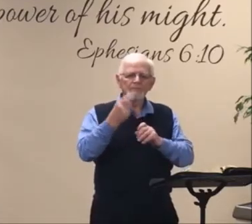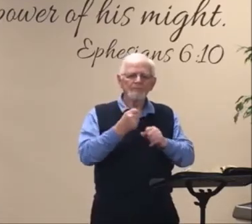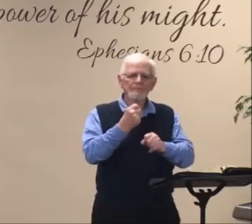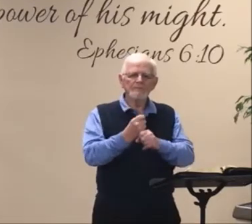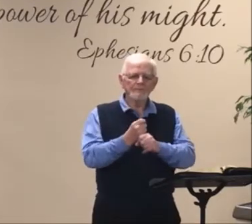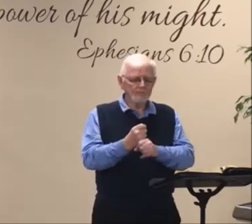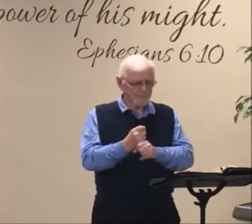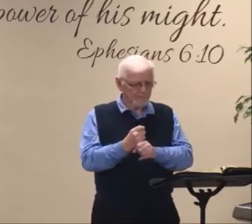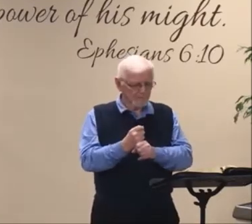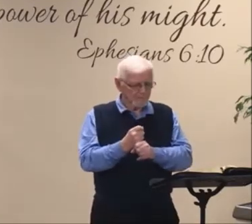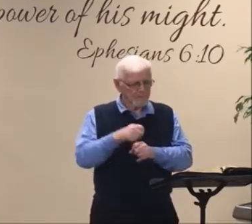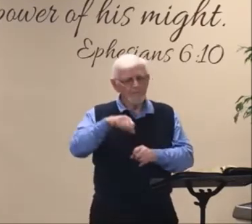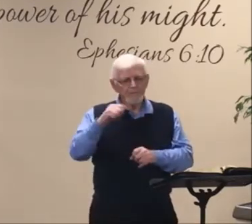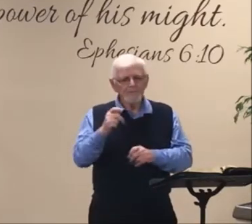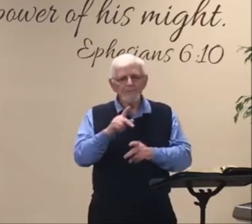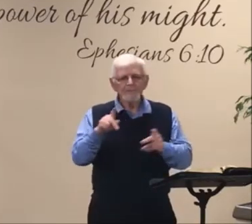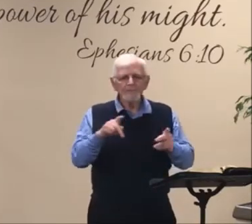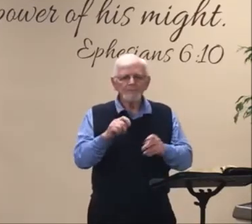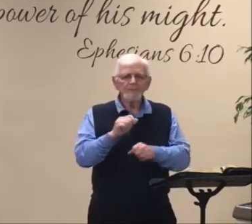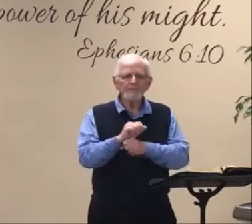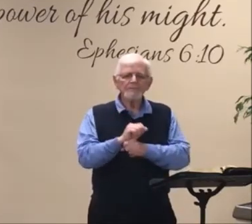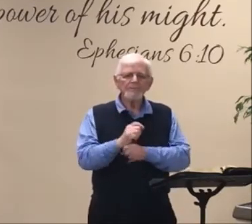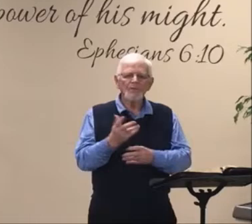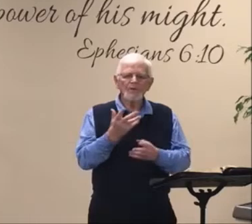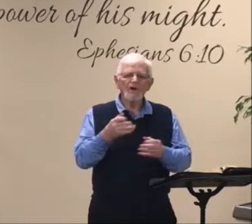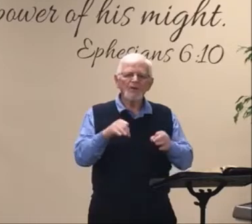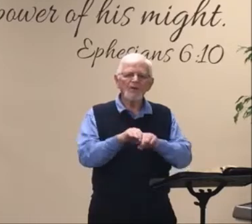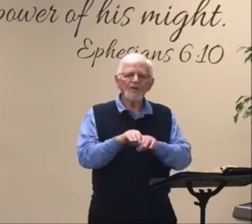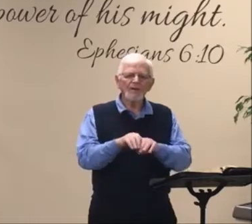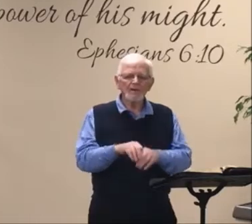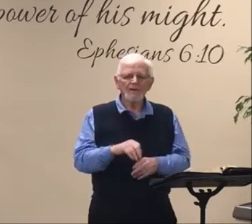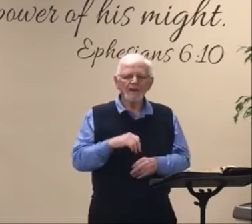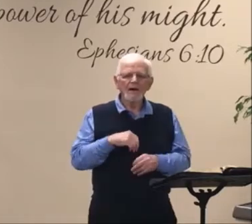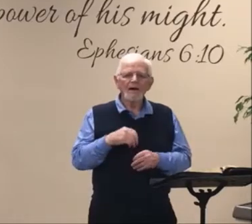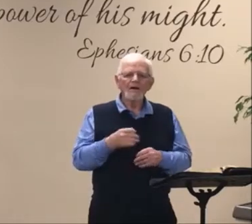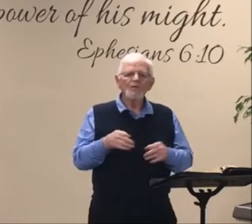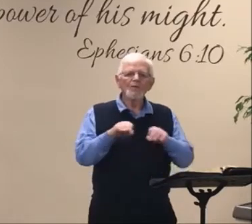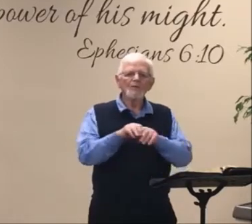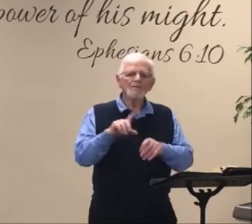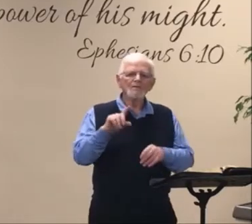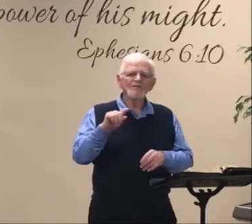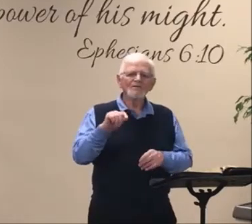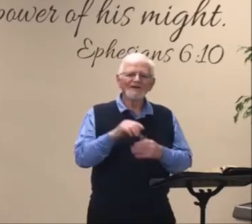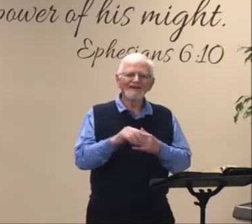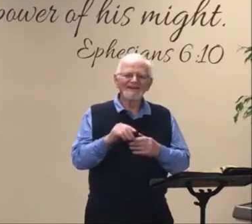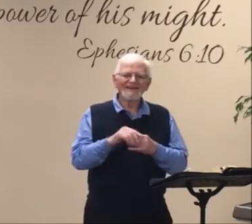and somewhere else I'm working. And they say, what are you worth? And I say, I'm worth $20.